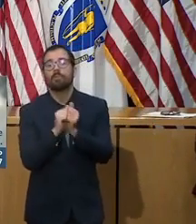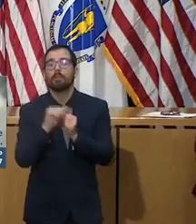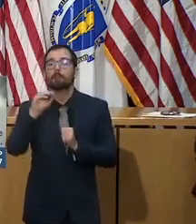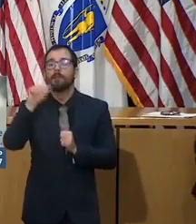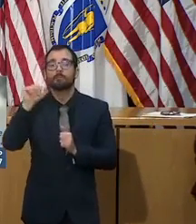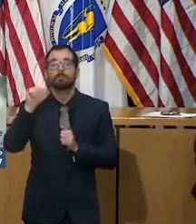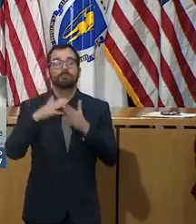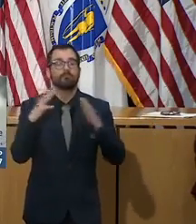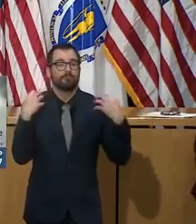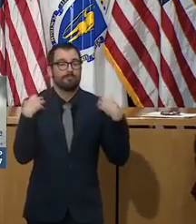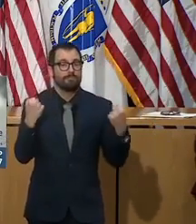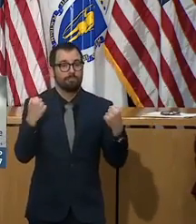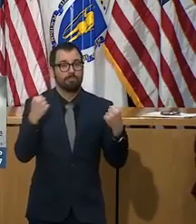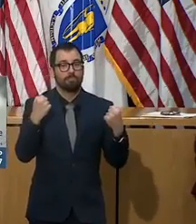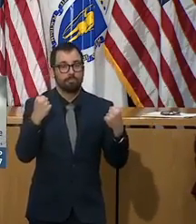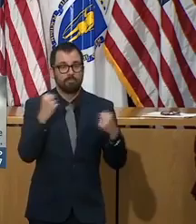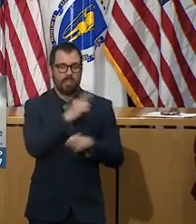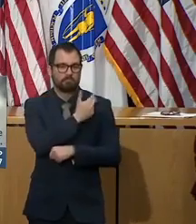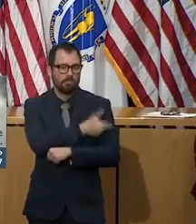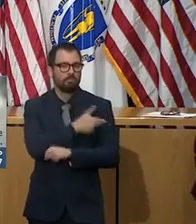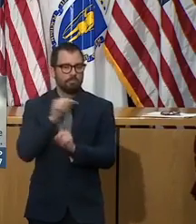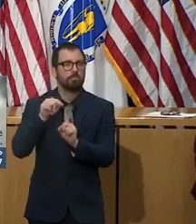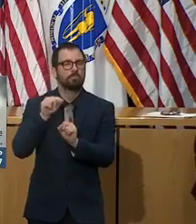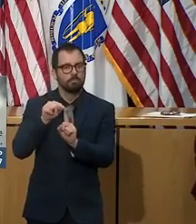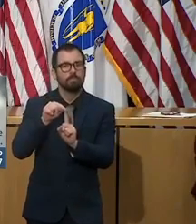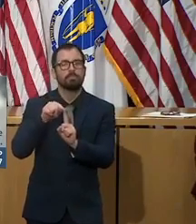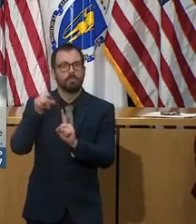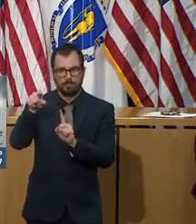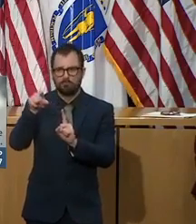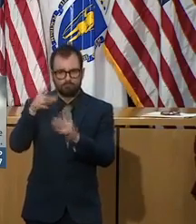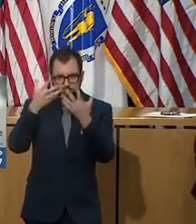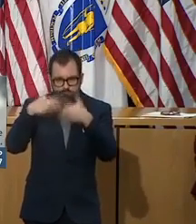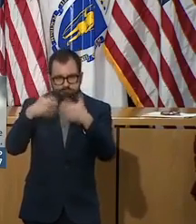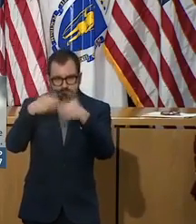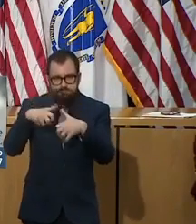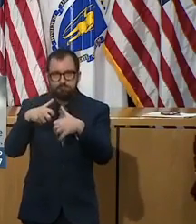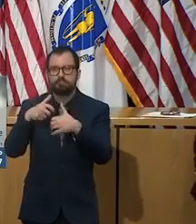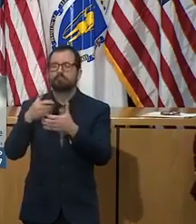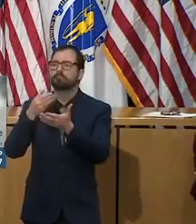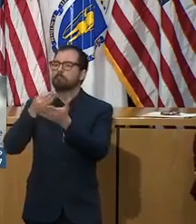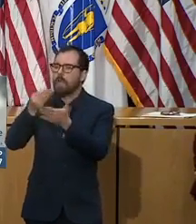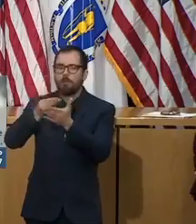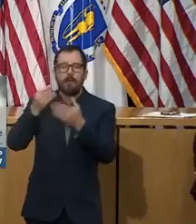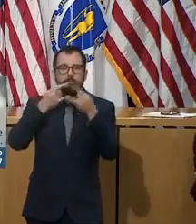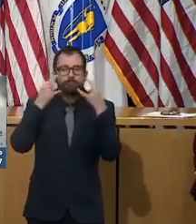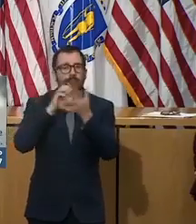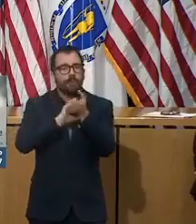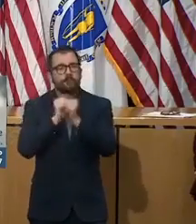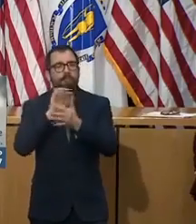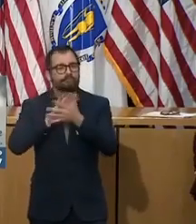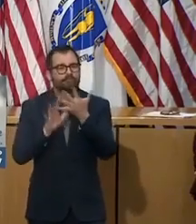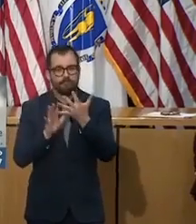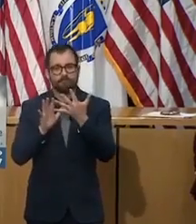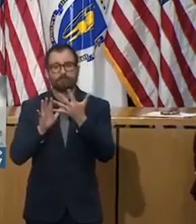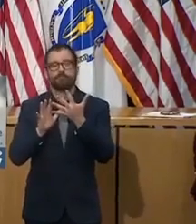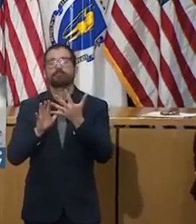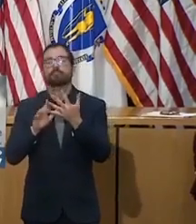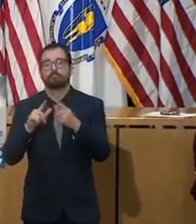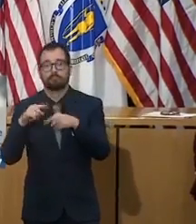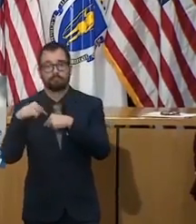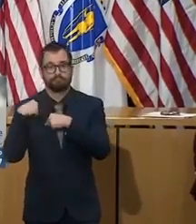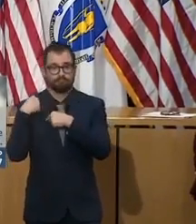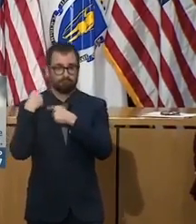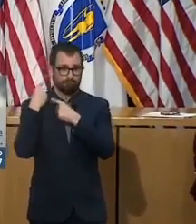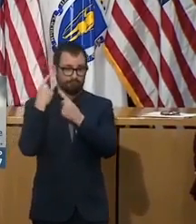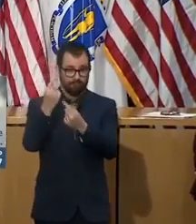course of the past 35, 40 days, we've purchased millions of pieces of